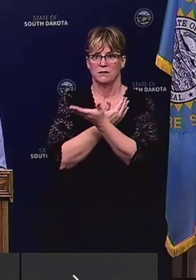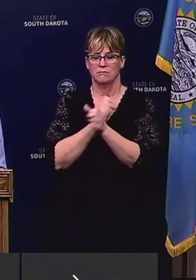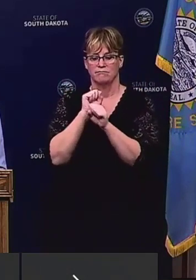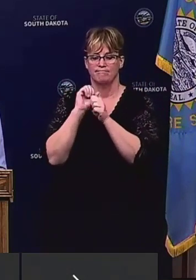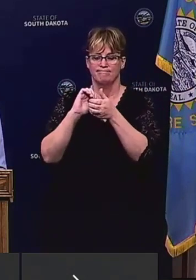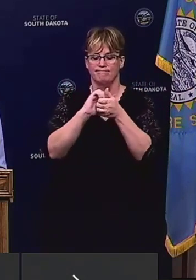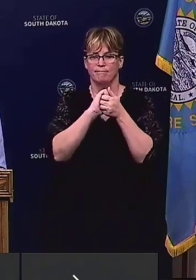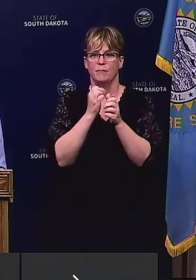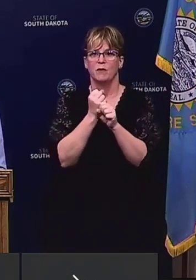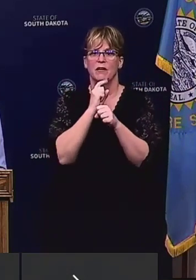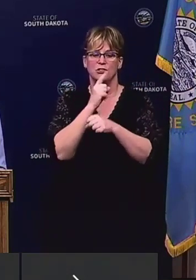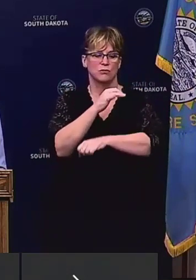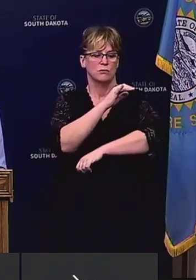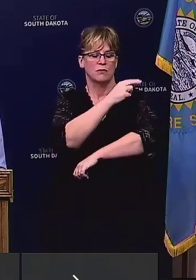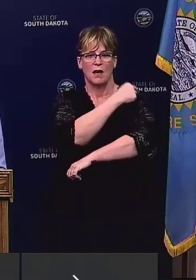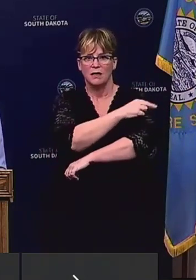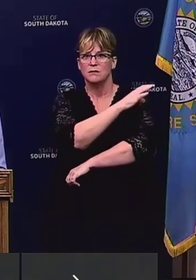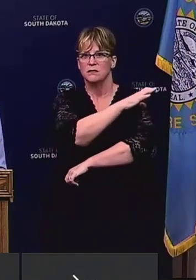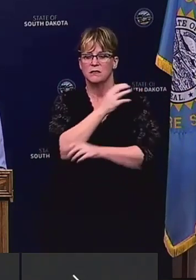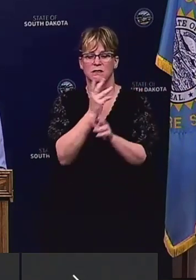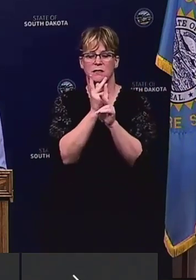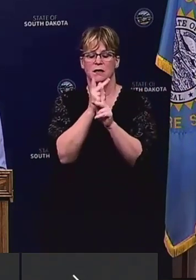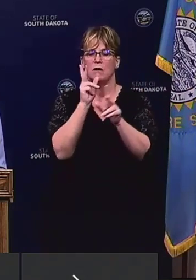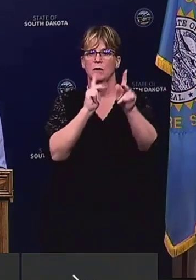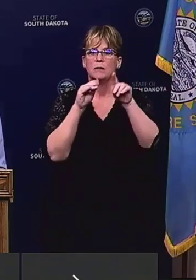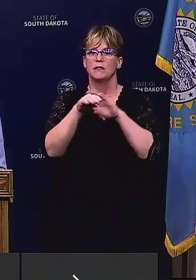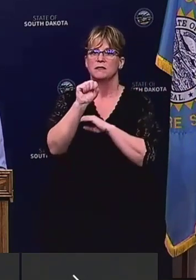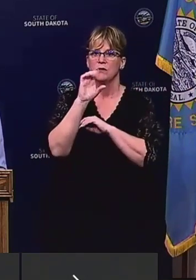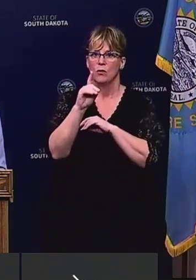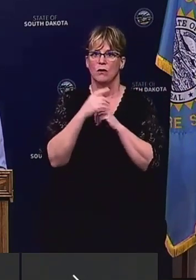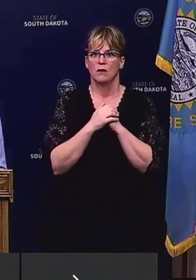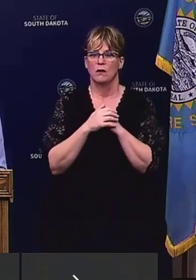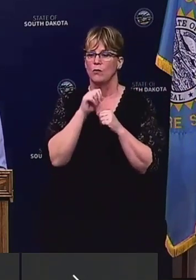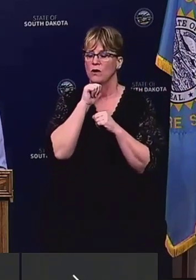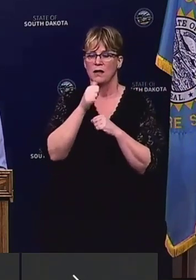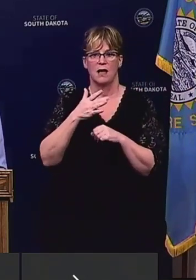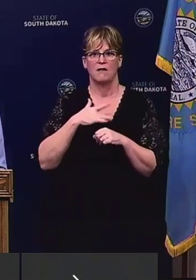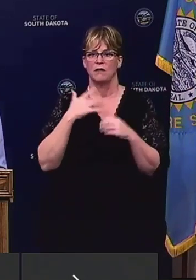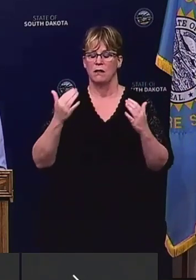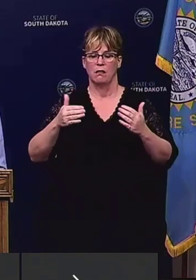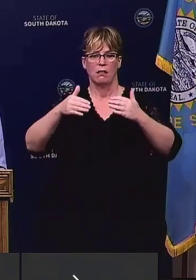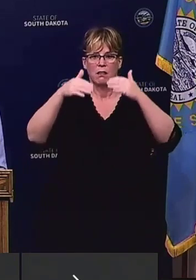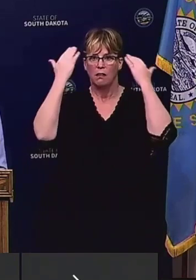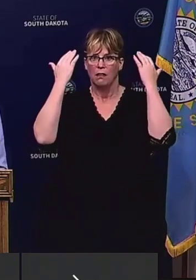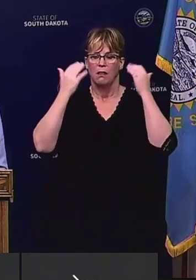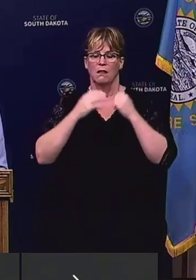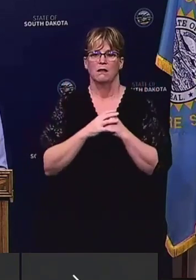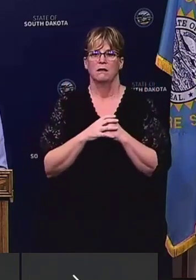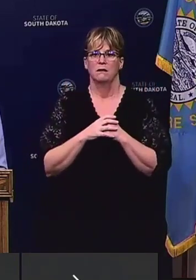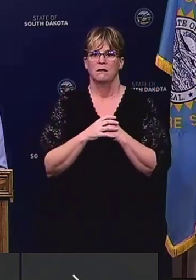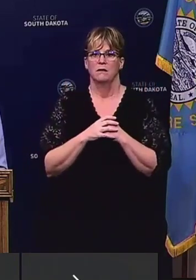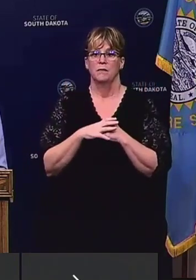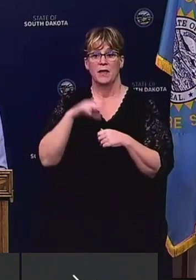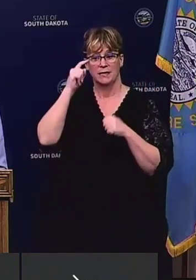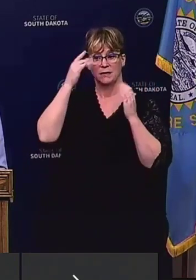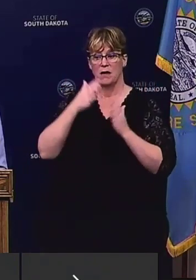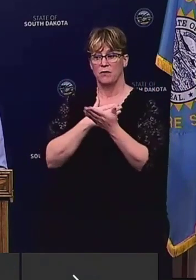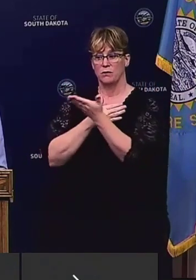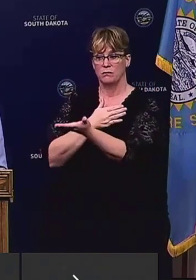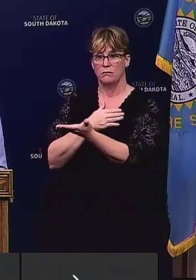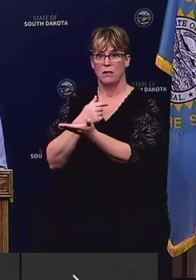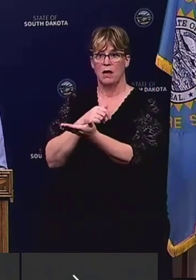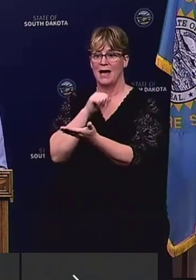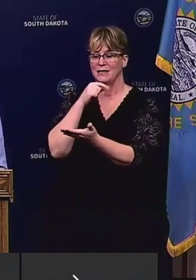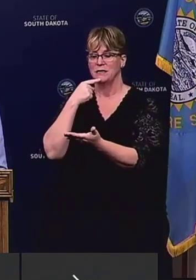the hospitals and the clinics that take care of people in South Dakota were not going to be overwhelmed. As governor, I did not dictate